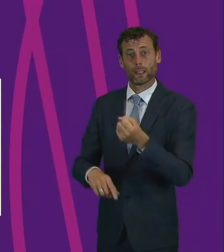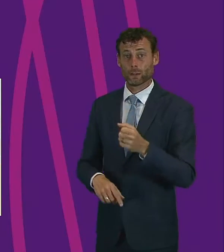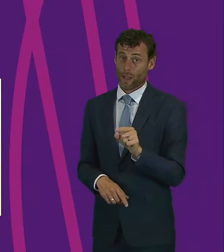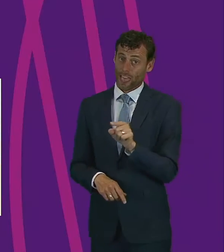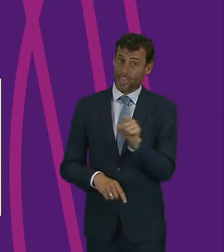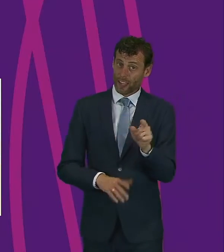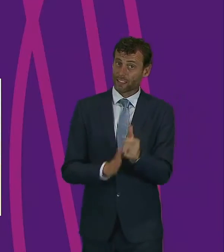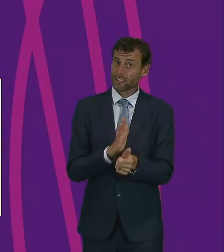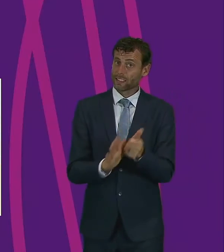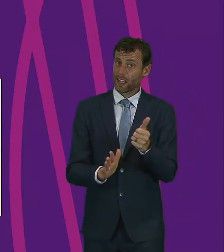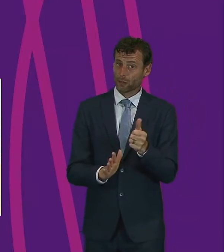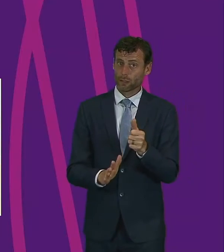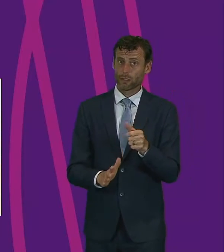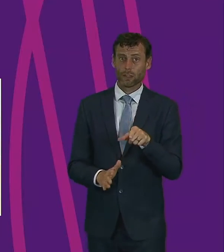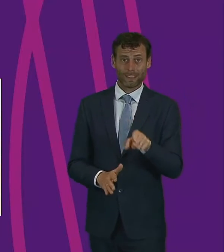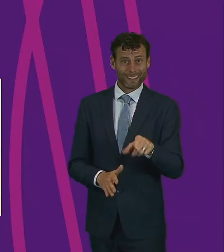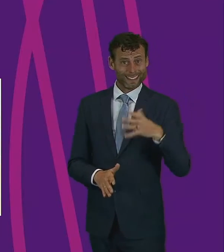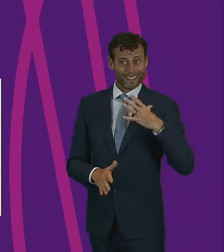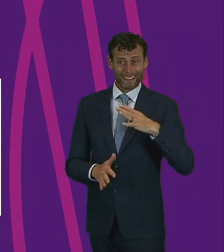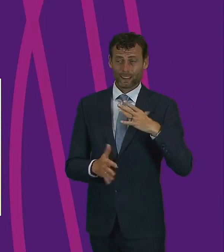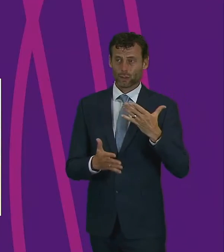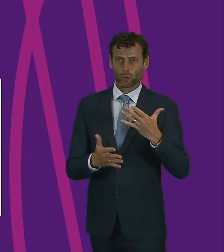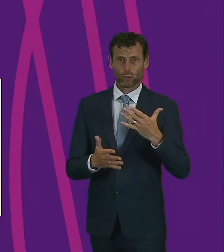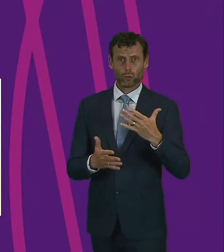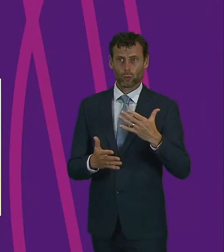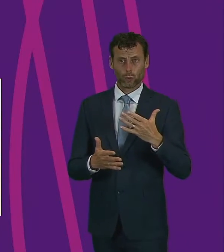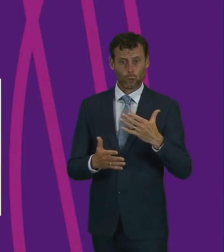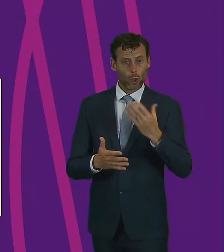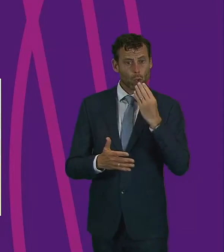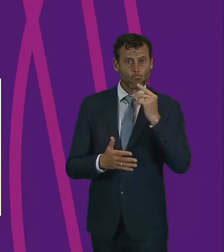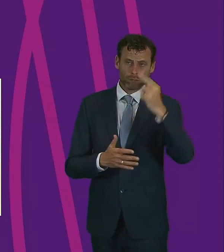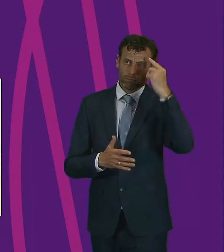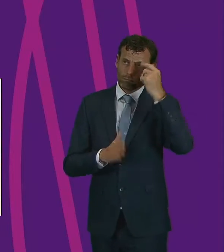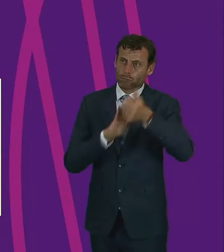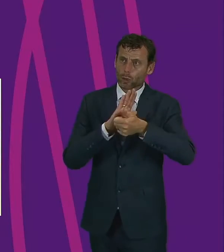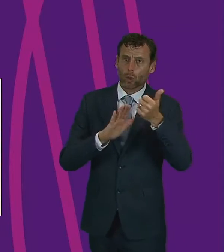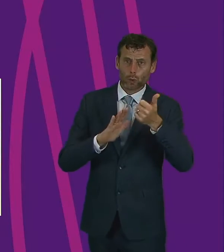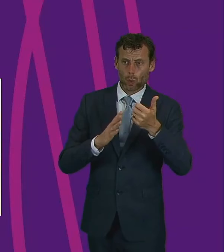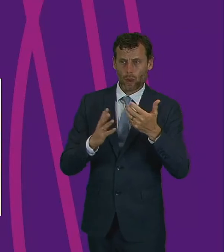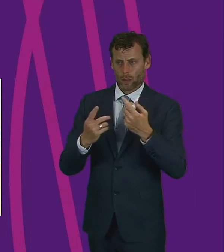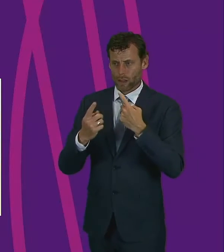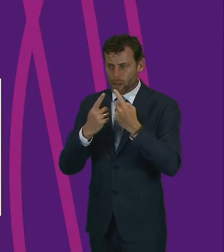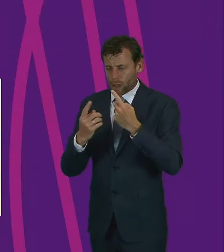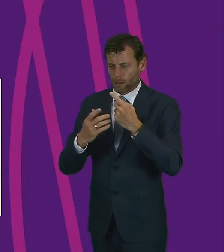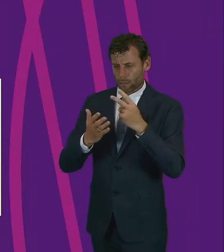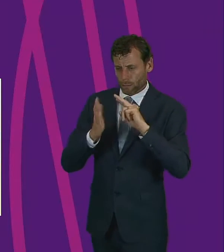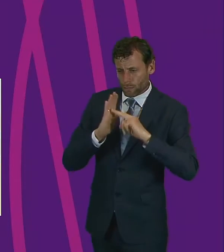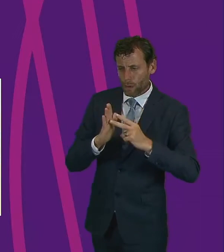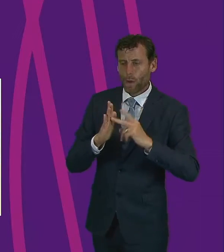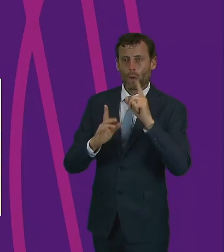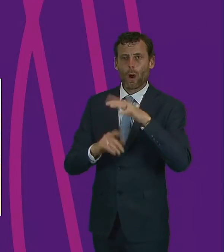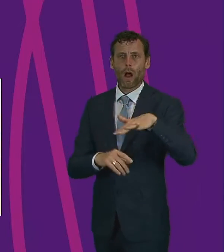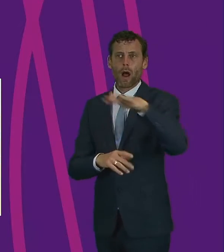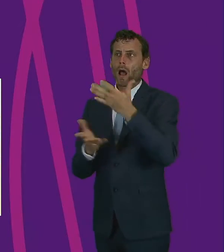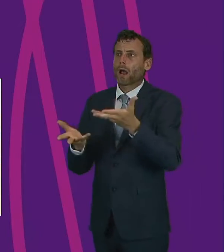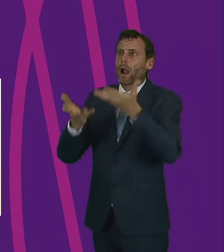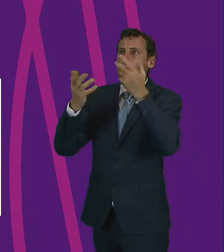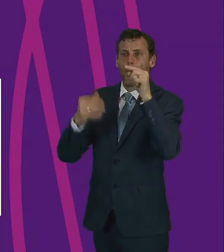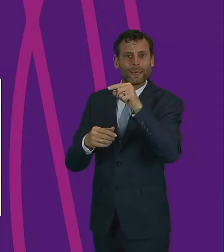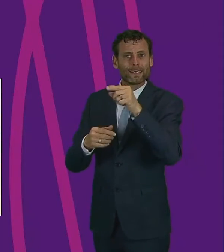kind of skills that we require if we're going to meet our climate change obligations, and if ultimately engagement